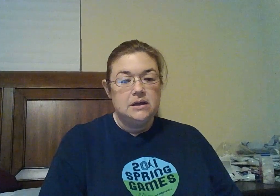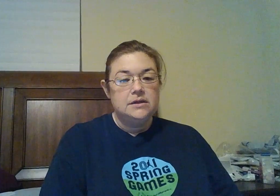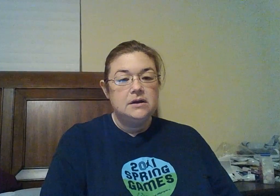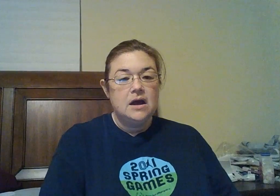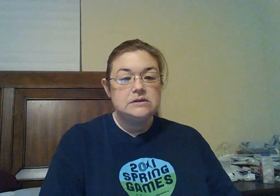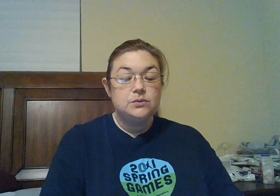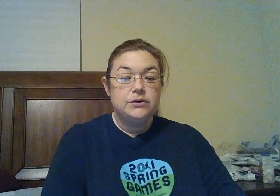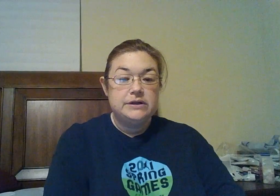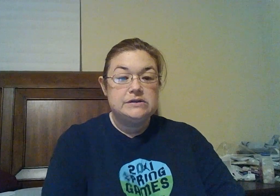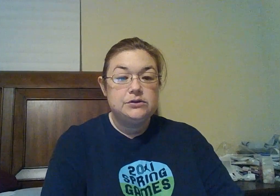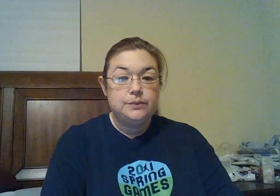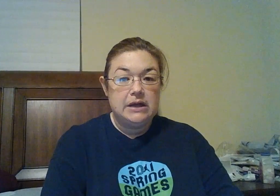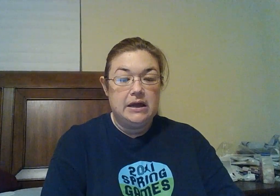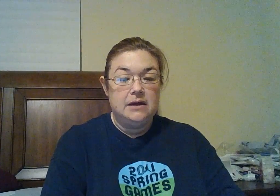The next word is to plan.